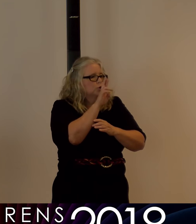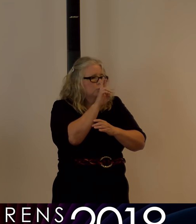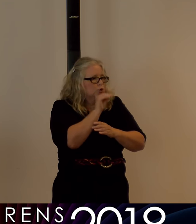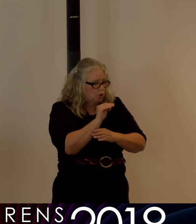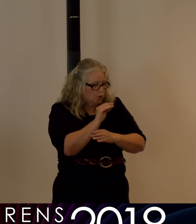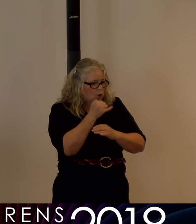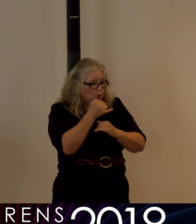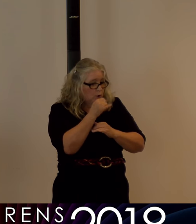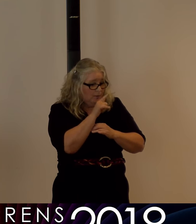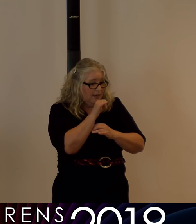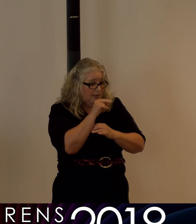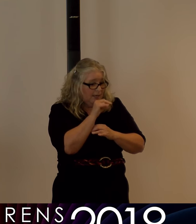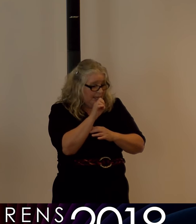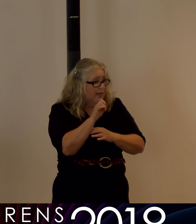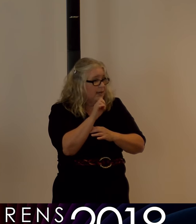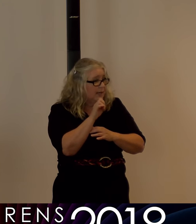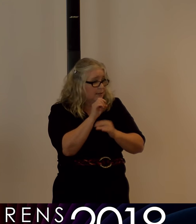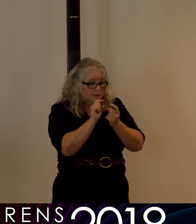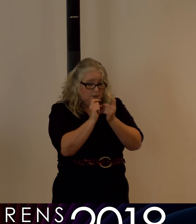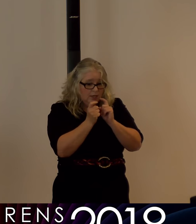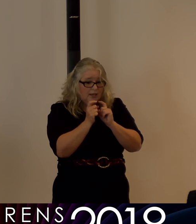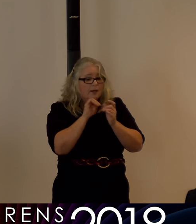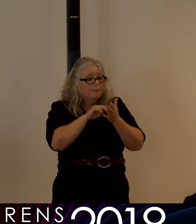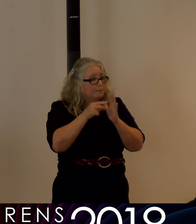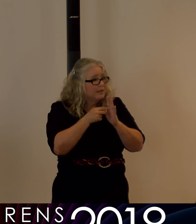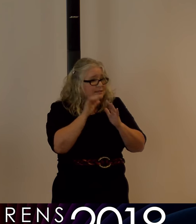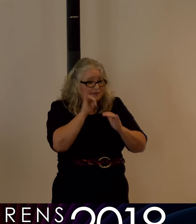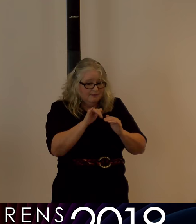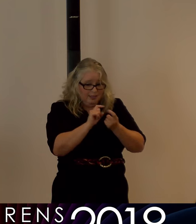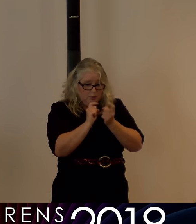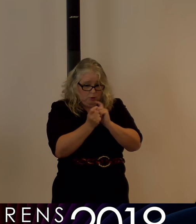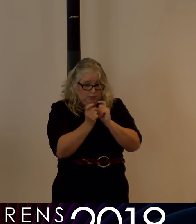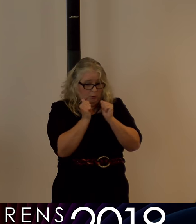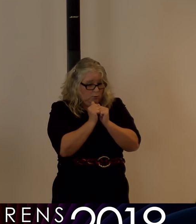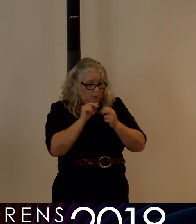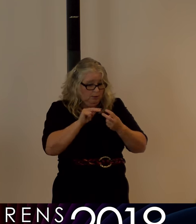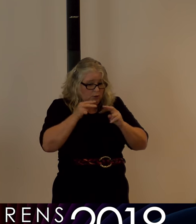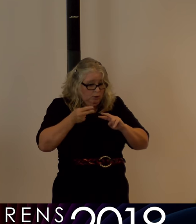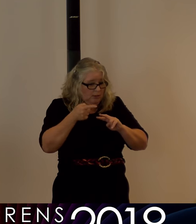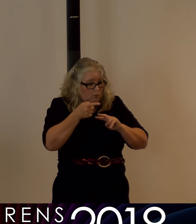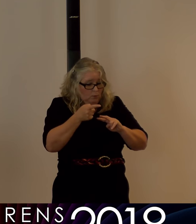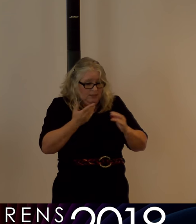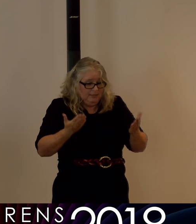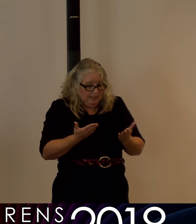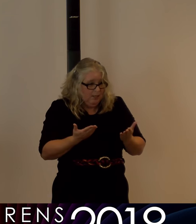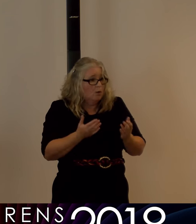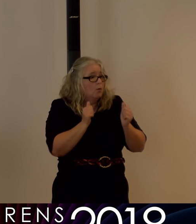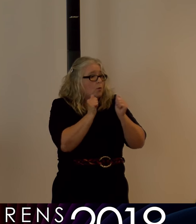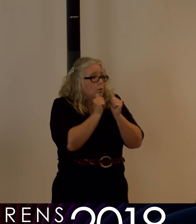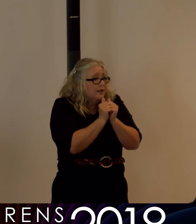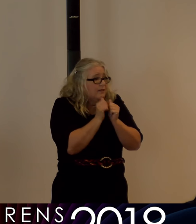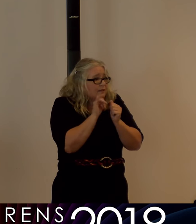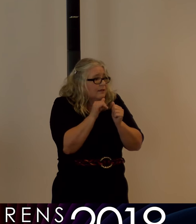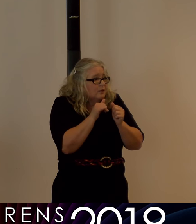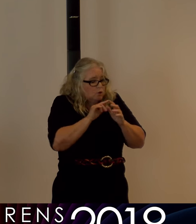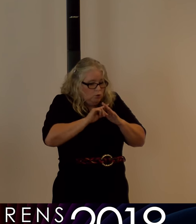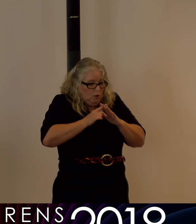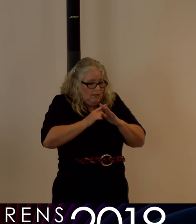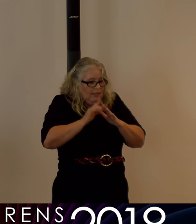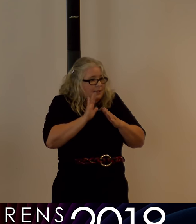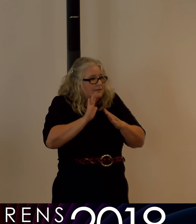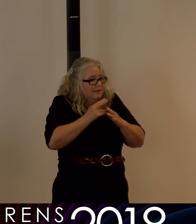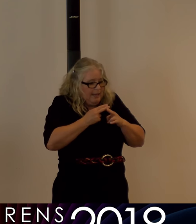that change in the gene was present either in the egg or the sperm, the germ cells of the body, meaning that every cell in your